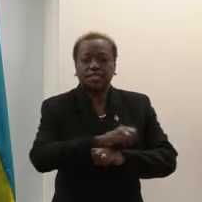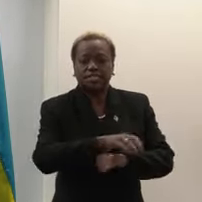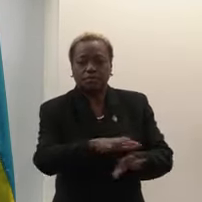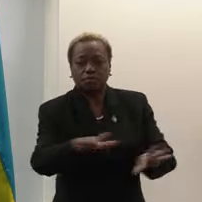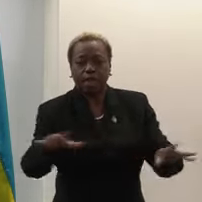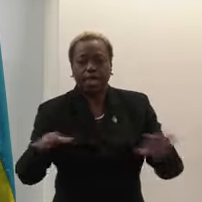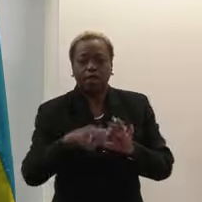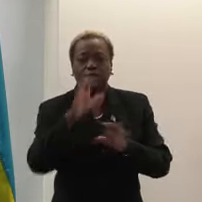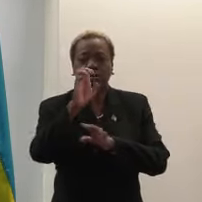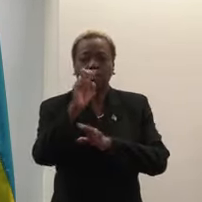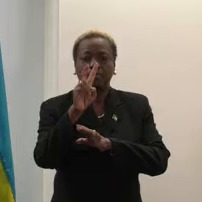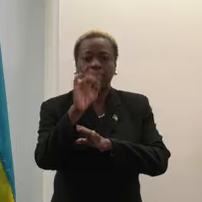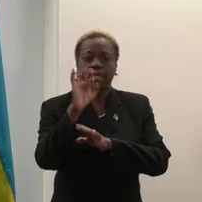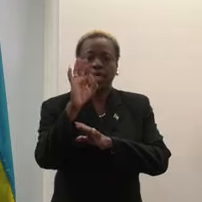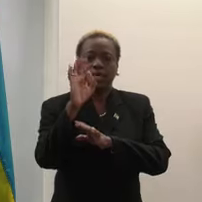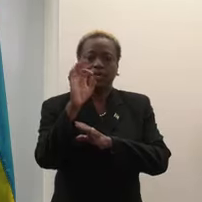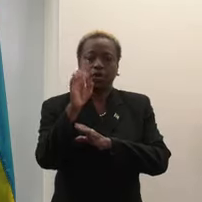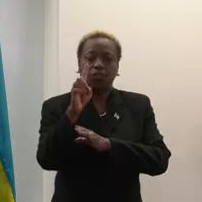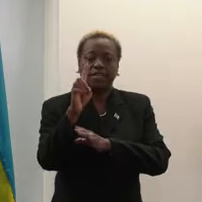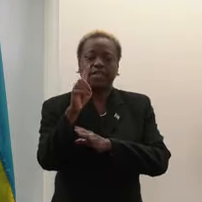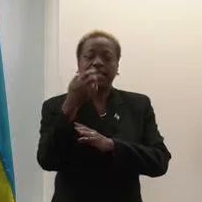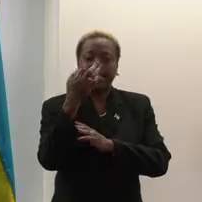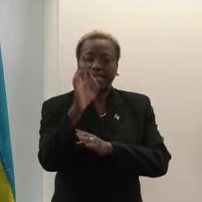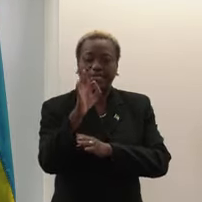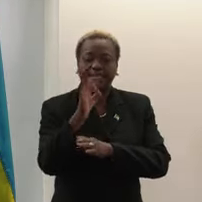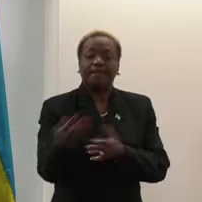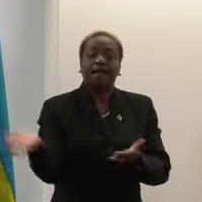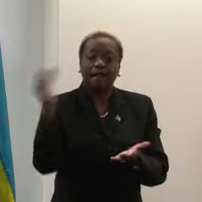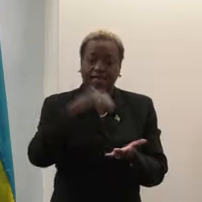of COVID-19. Again,